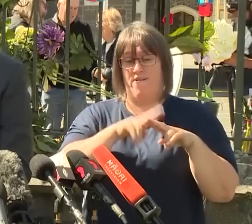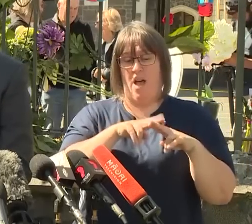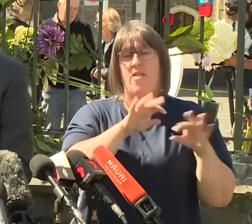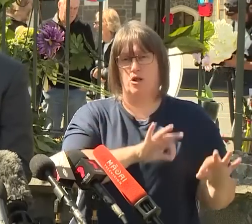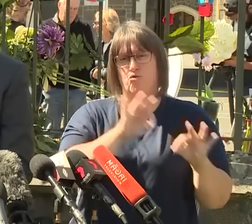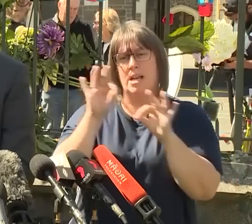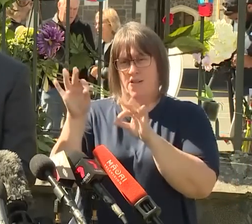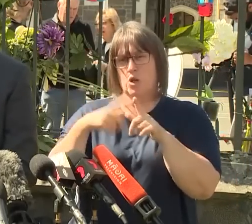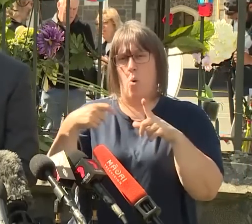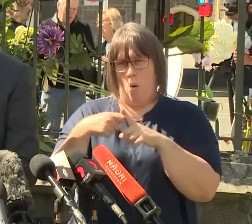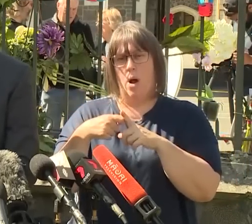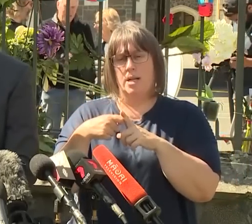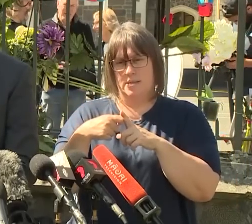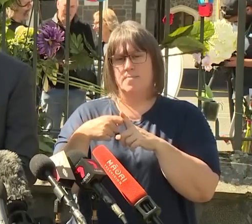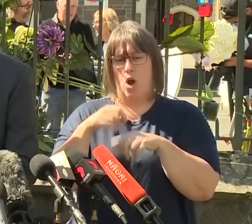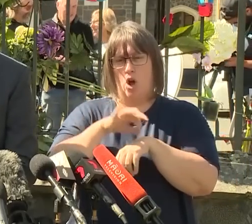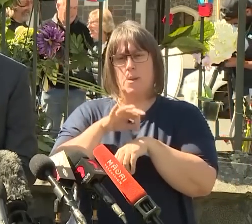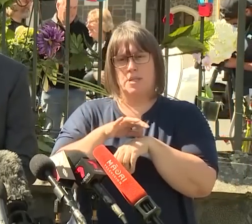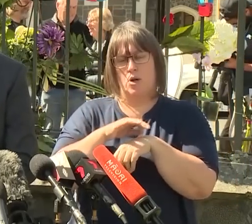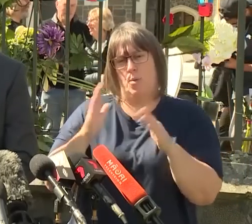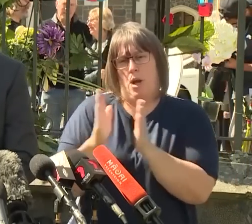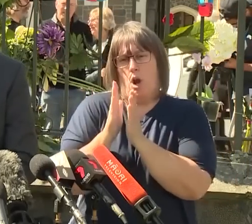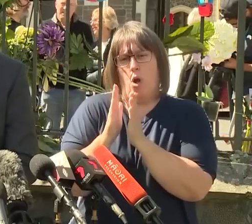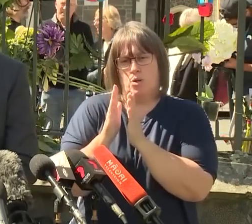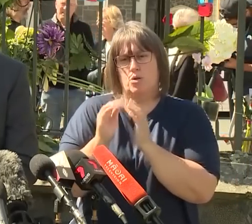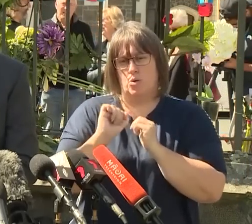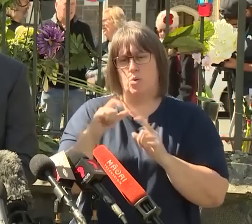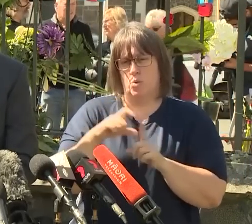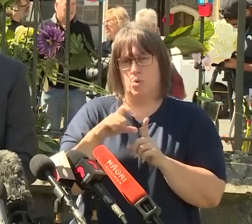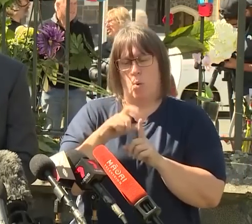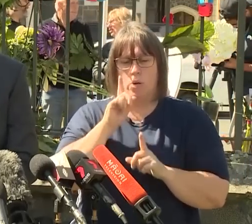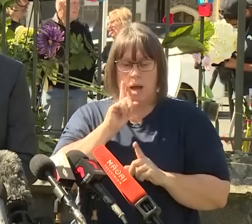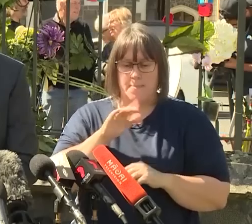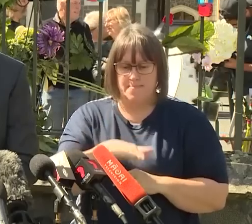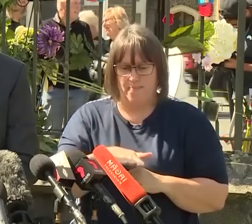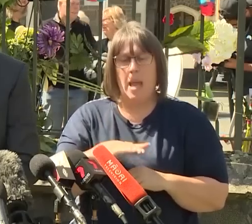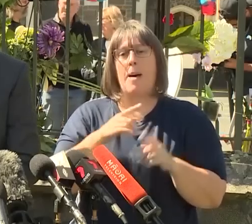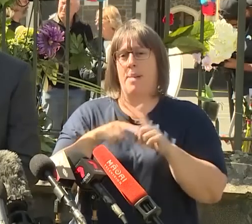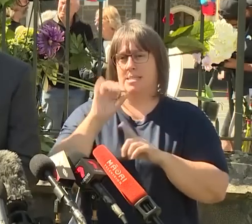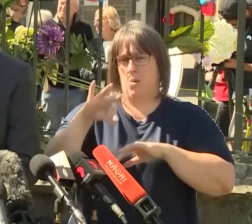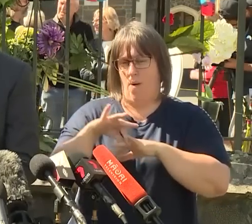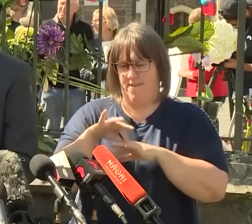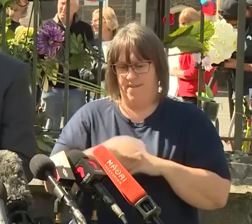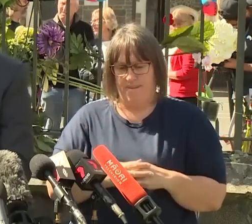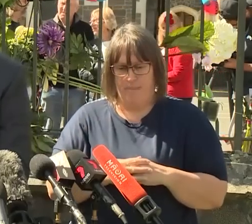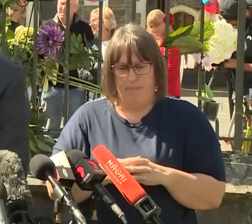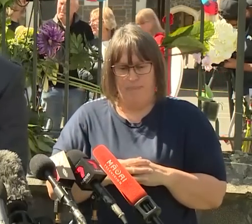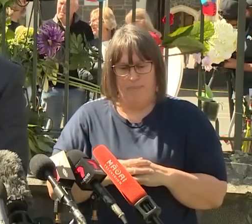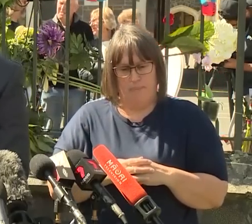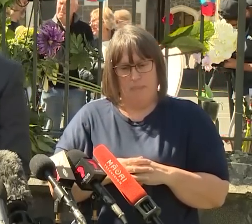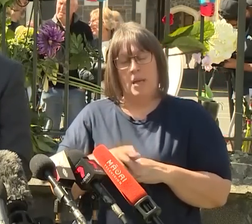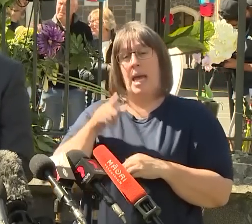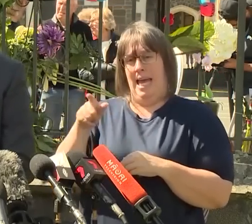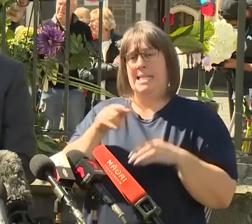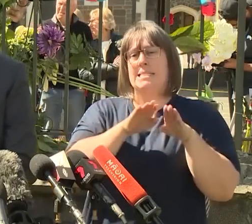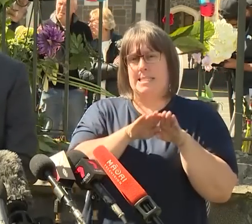transferred up to Auckland Hospital to be close to his daughter and with his wife, and he is in a